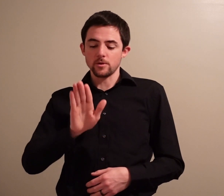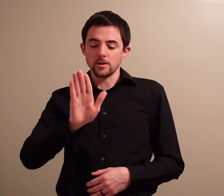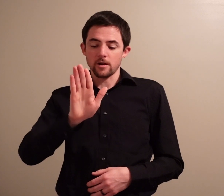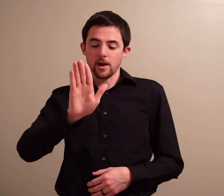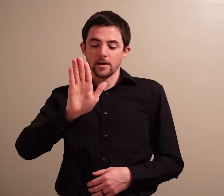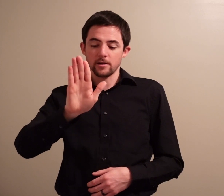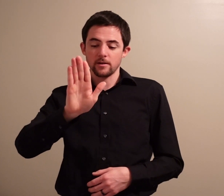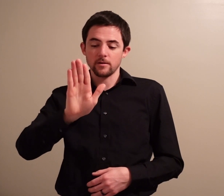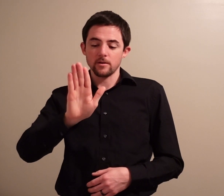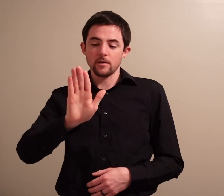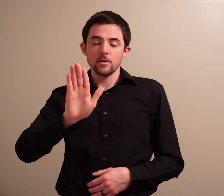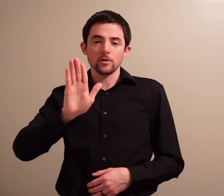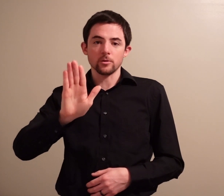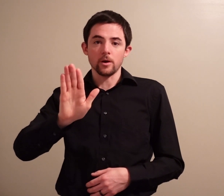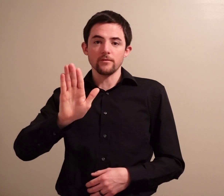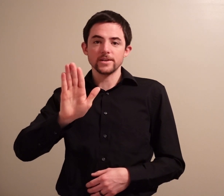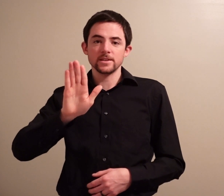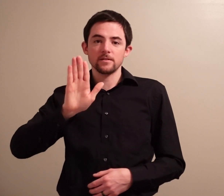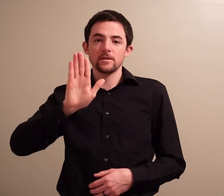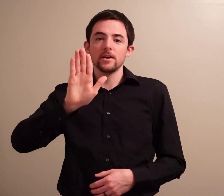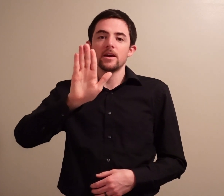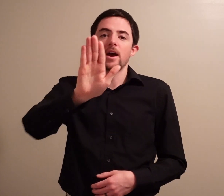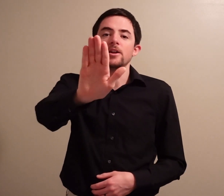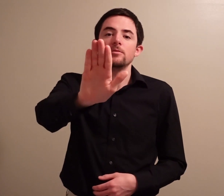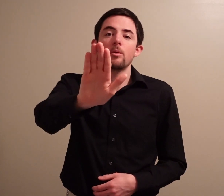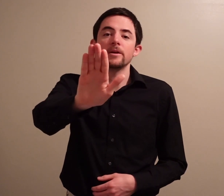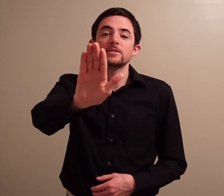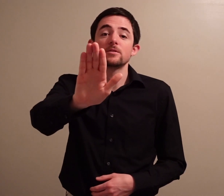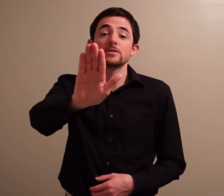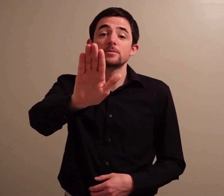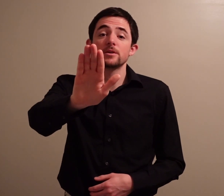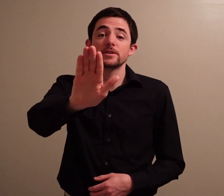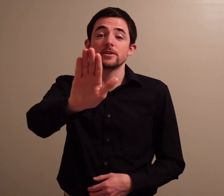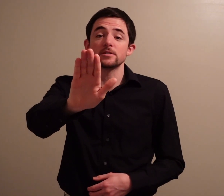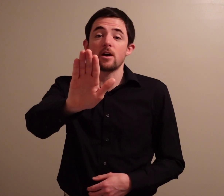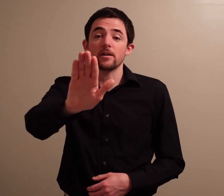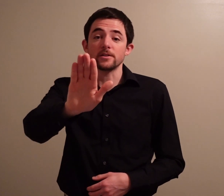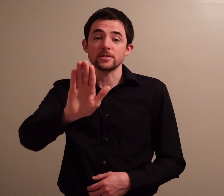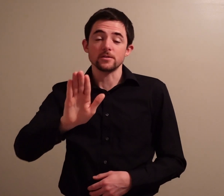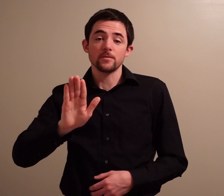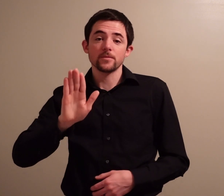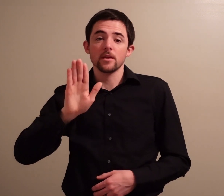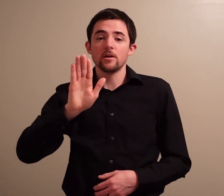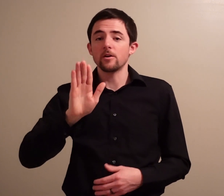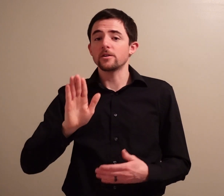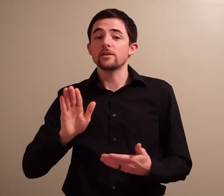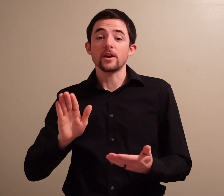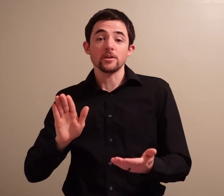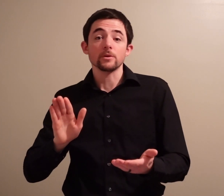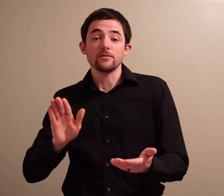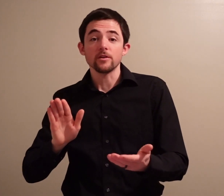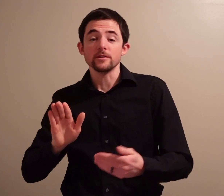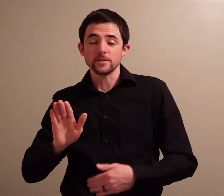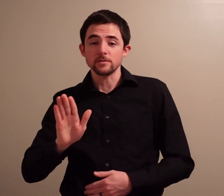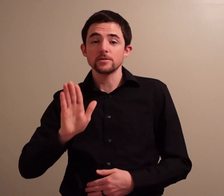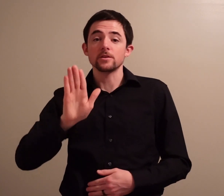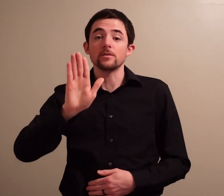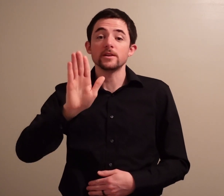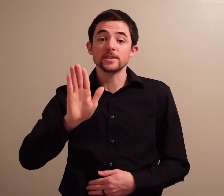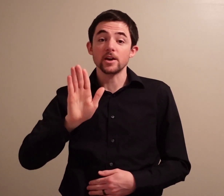your hand with the palm facing out, and you point it towards the person you're talking to, or that you're referring to. So, is that